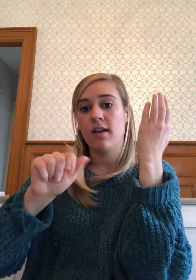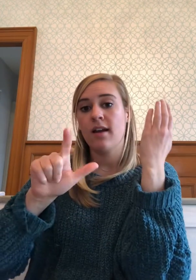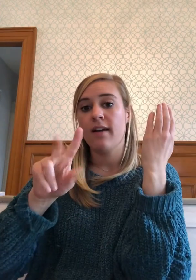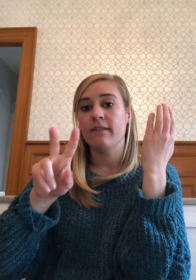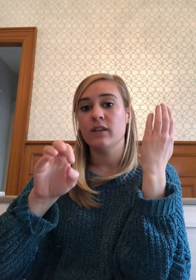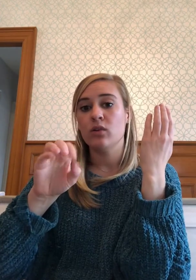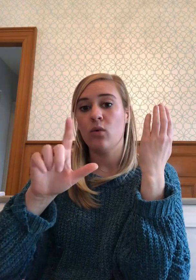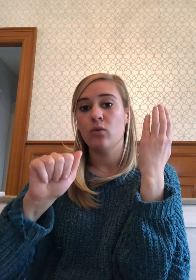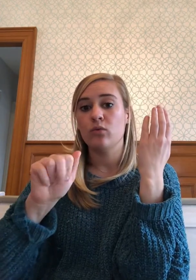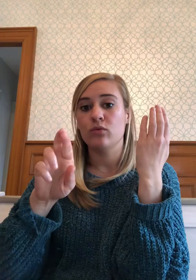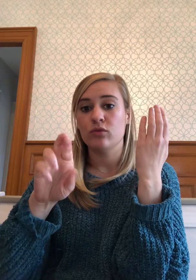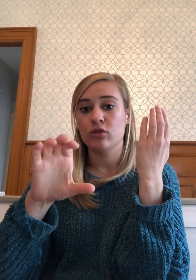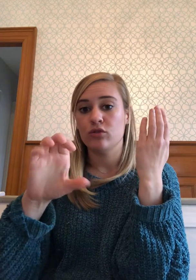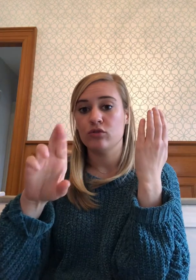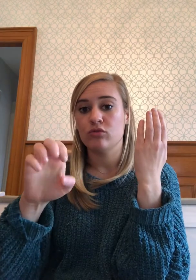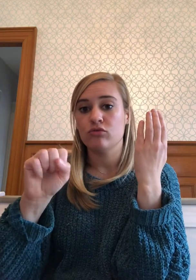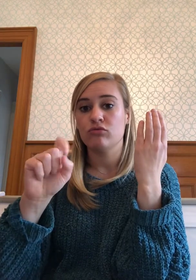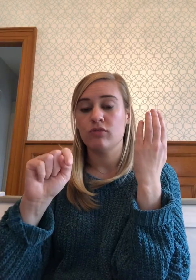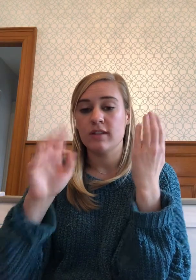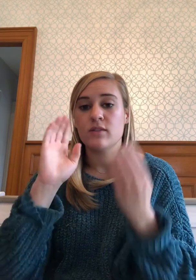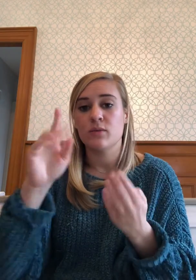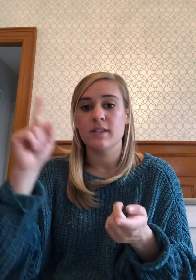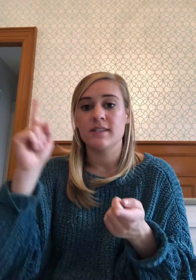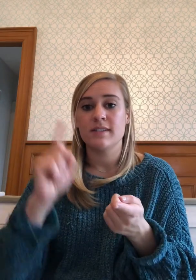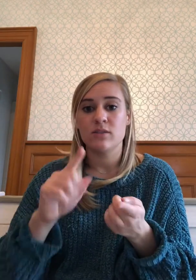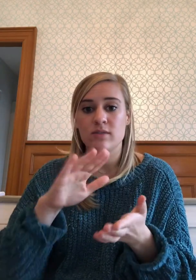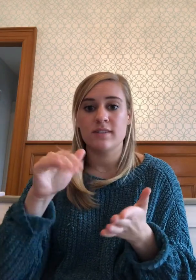to center of rotation and then increases again.